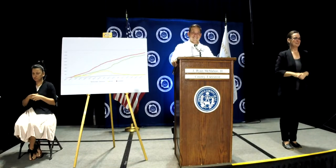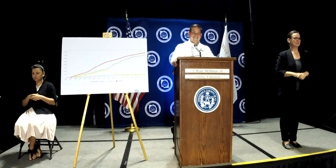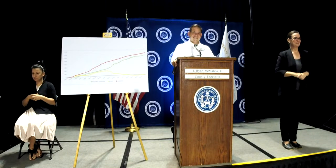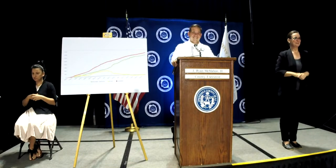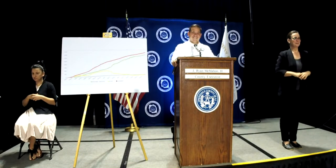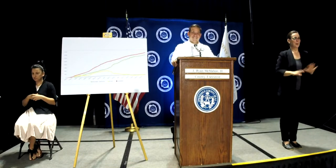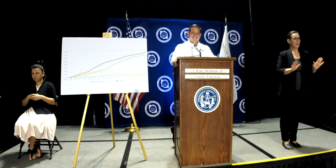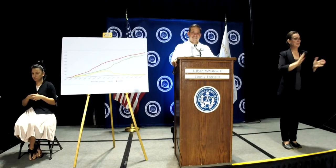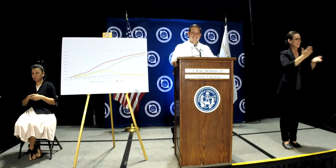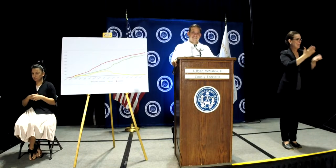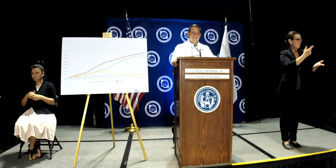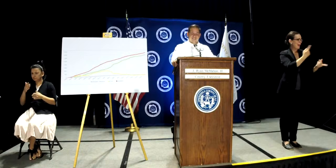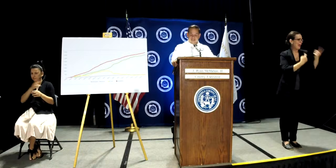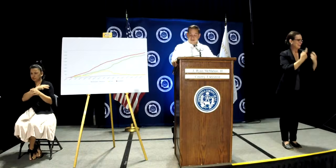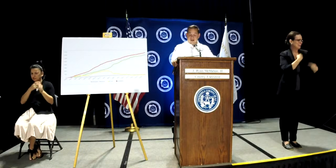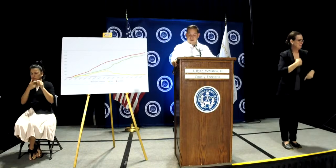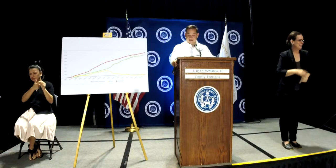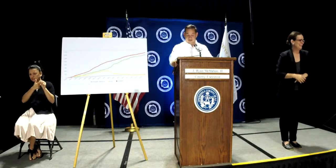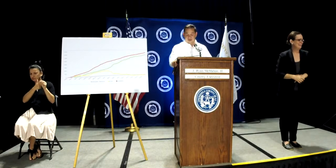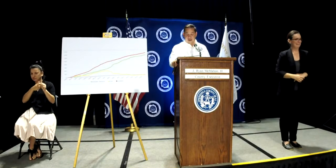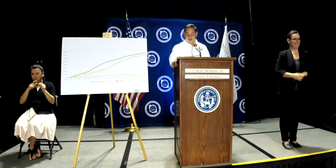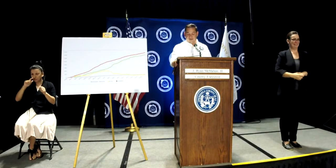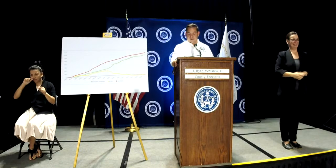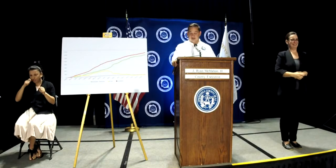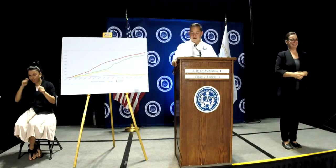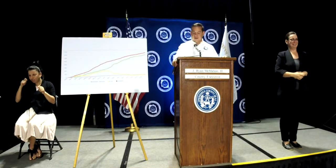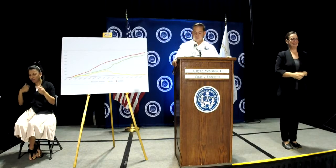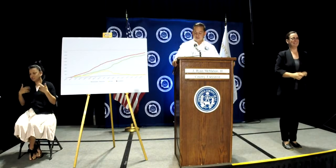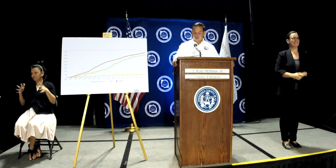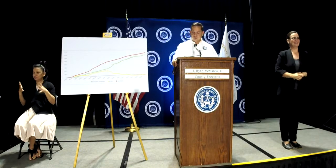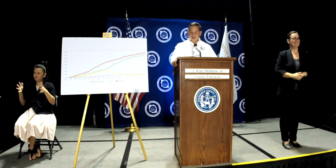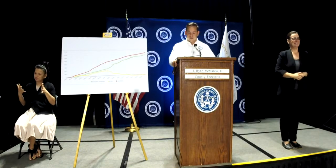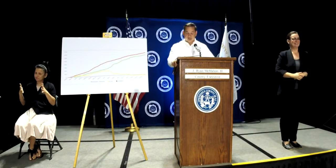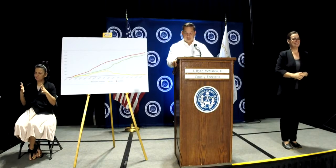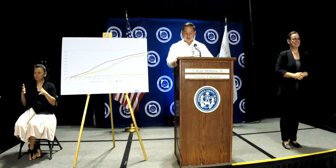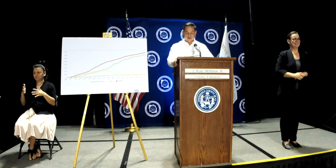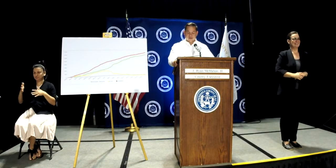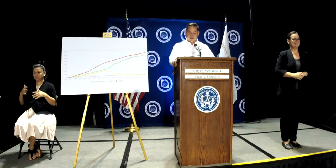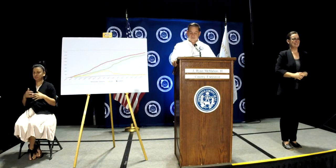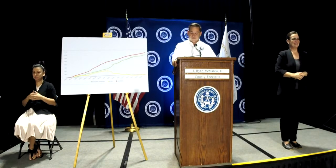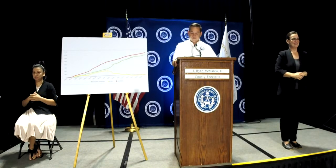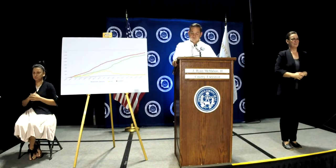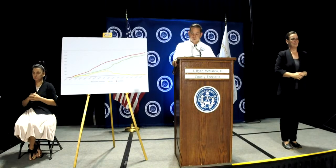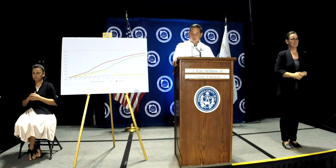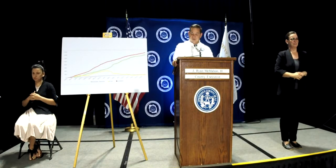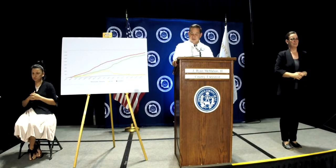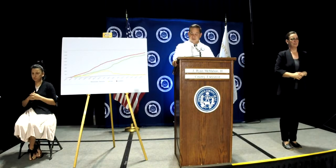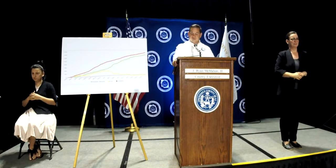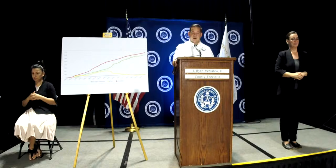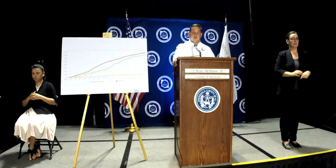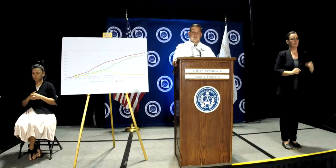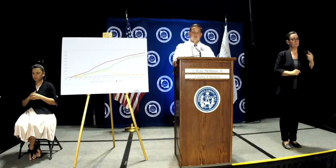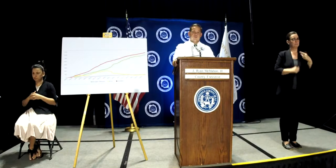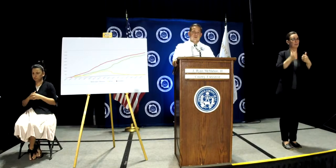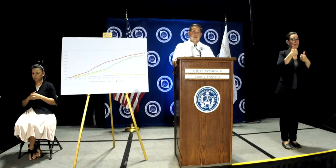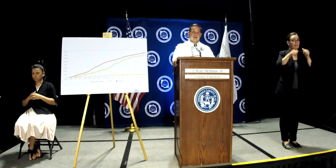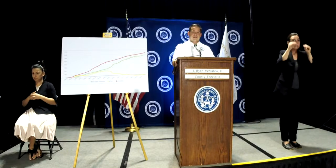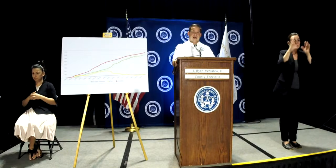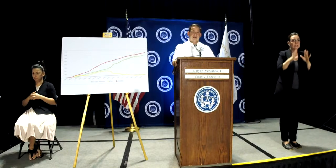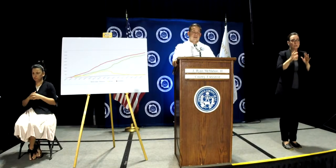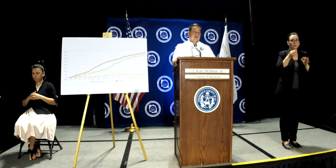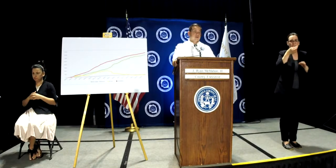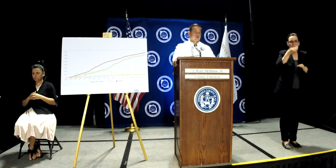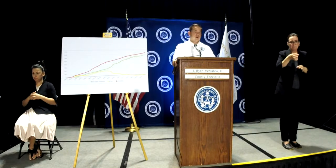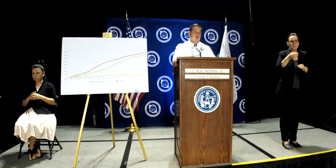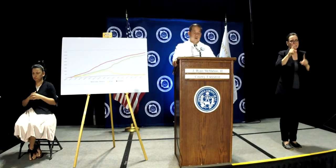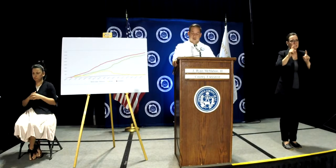Have any teacher pools come back positive? None yet. Should be getting JD's CBAs, the Friday ones,